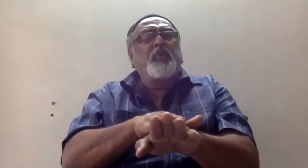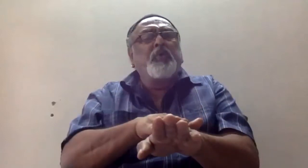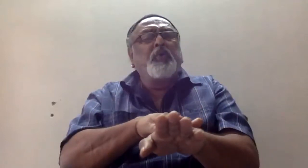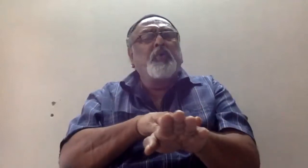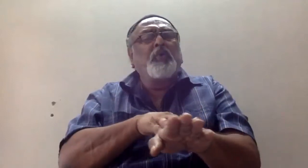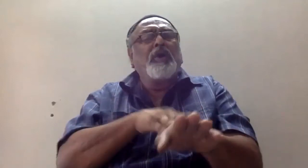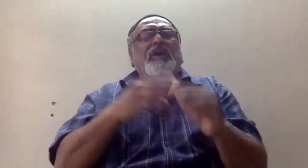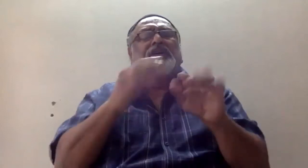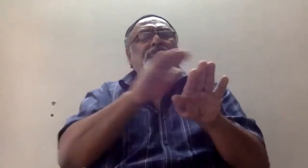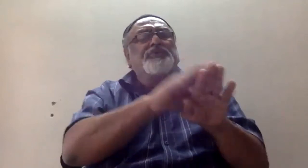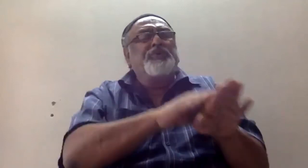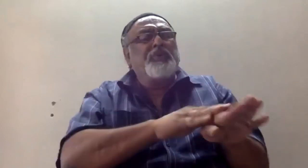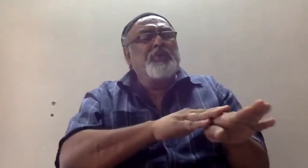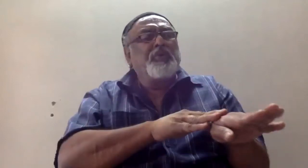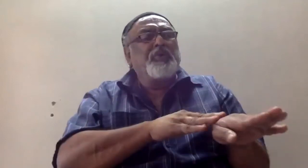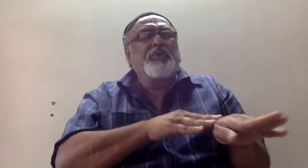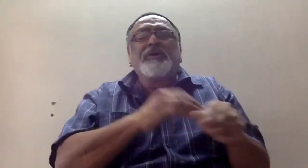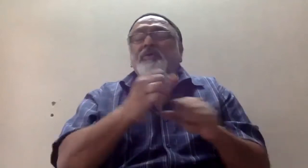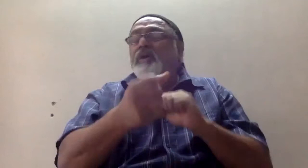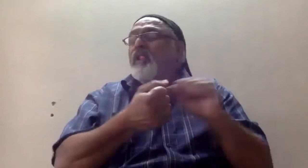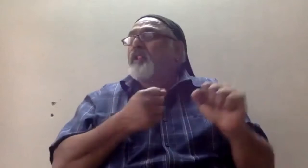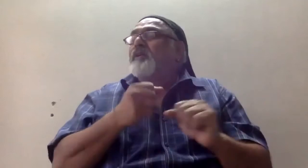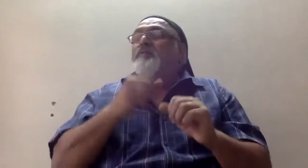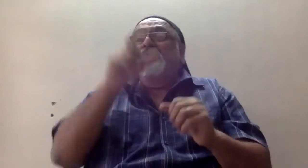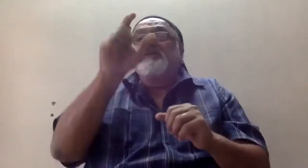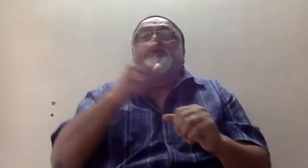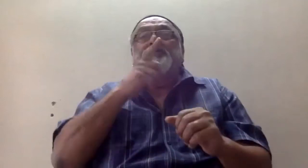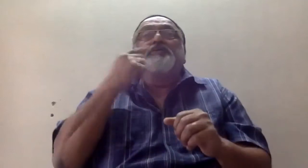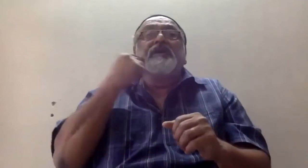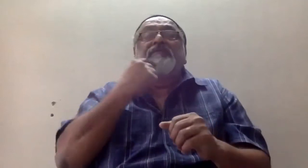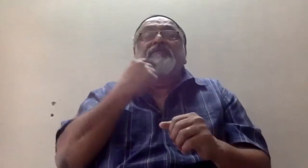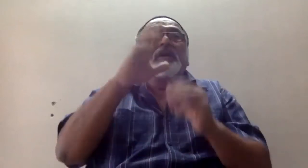was it, but then the person who was deaf could not understand the sign itself.